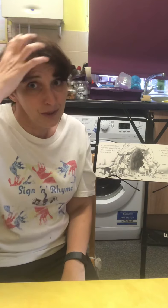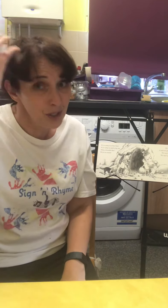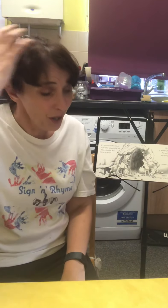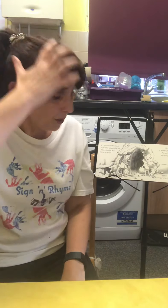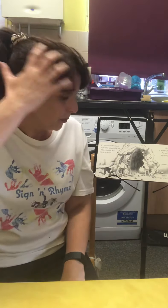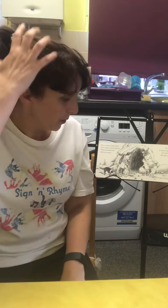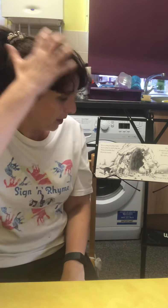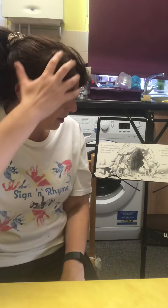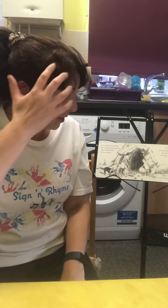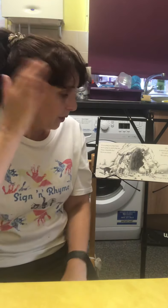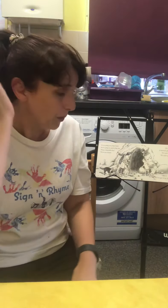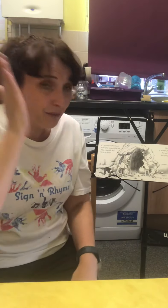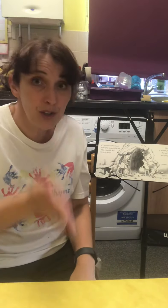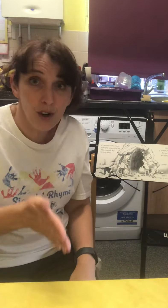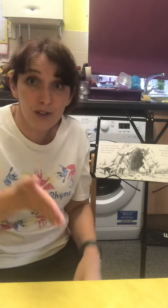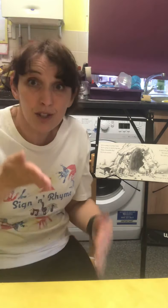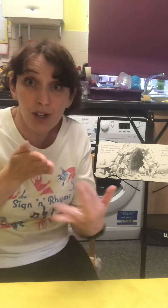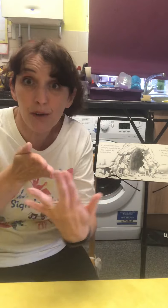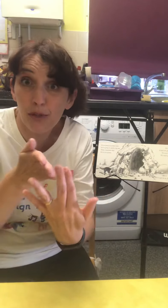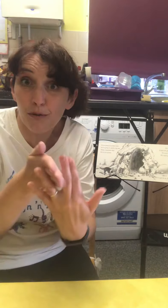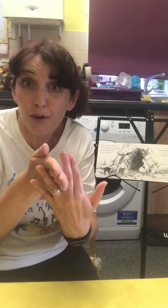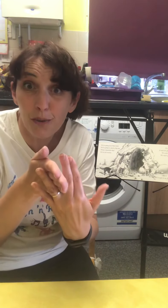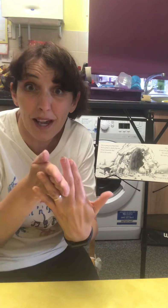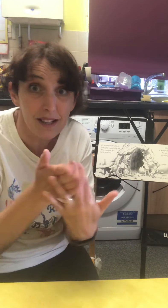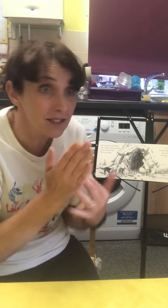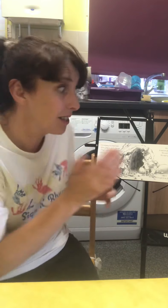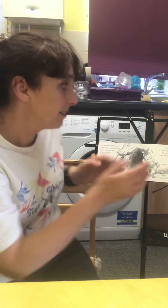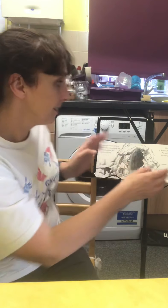no, we've got to go through it.